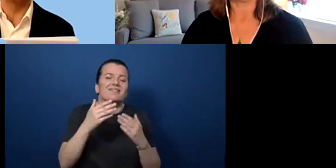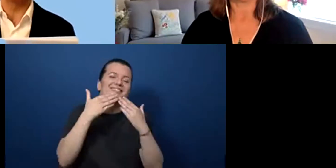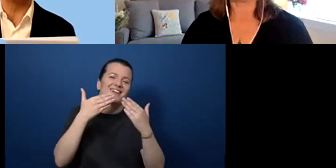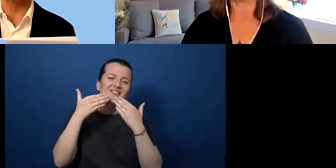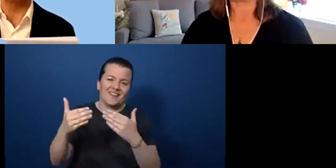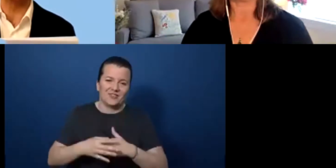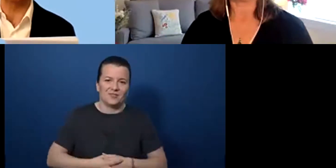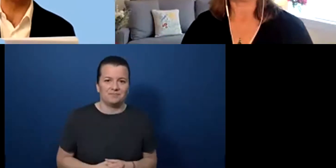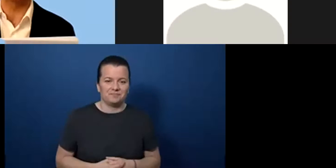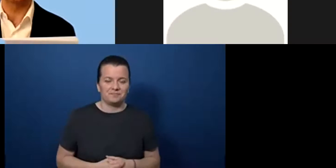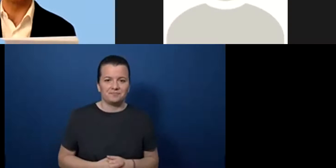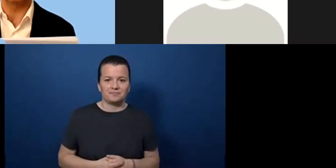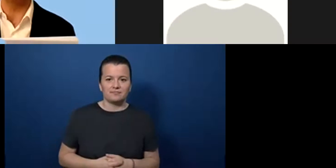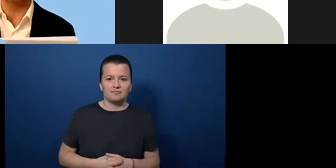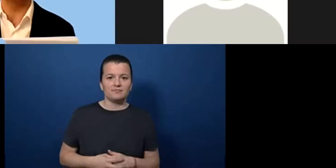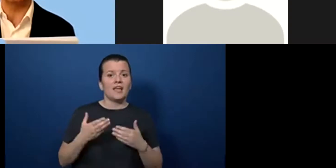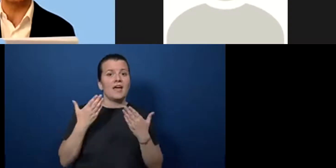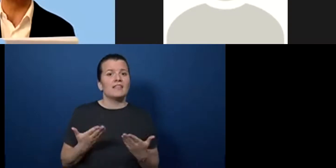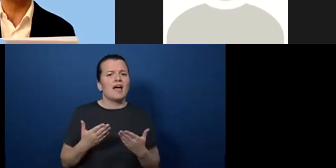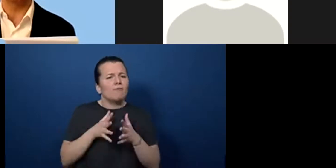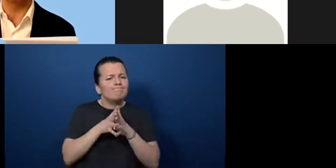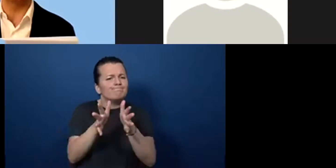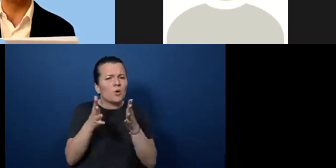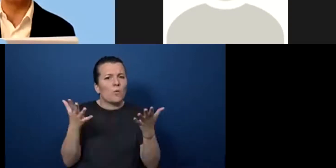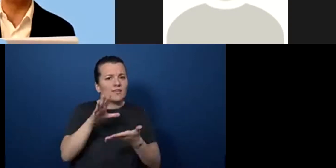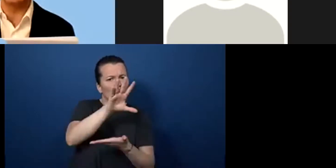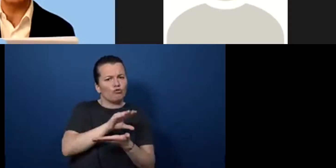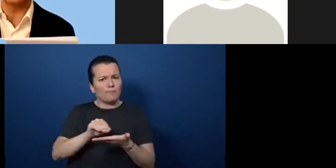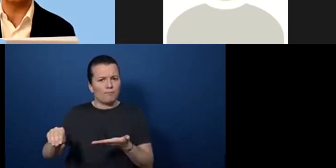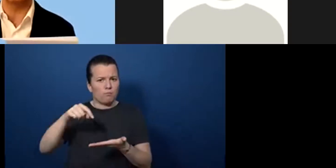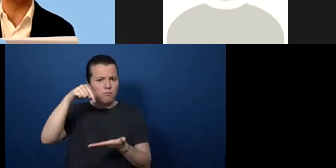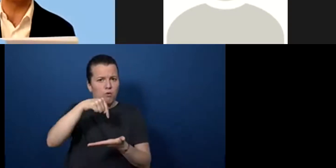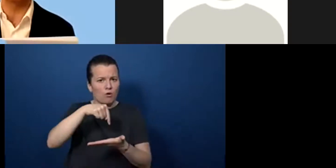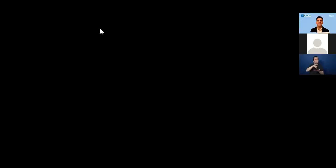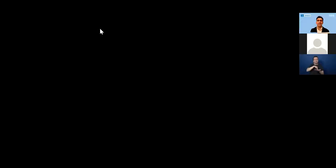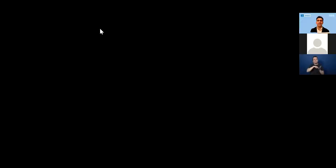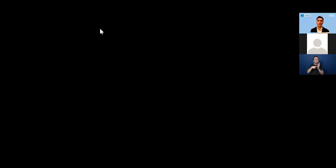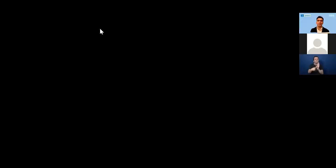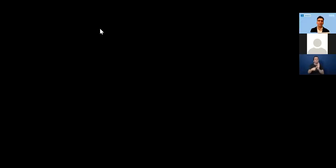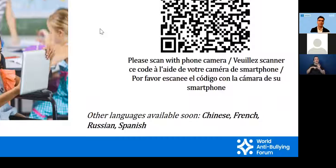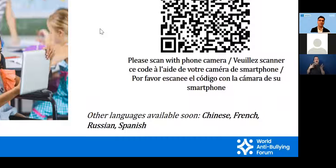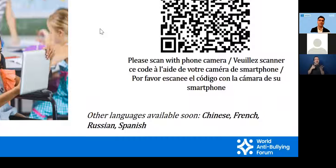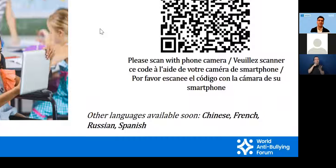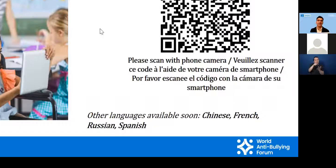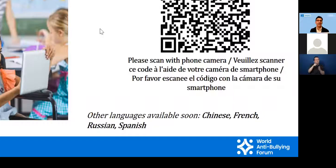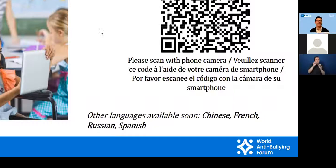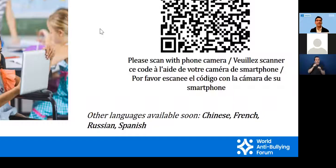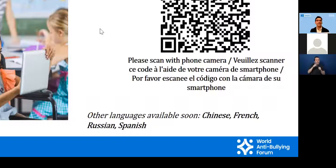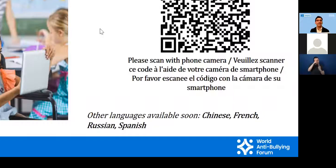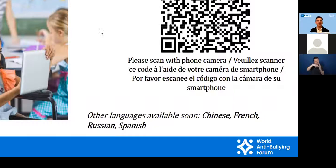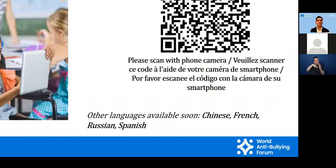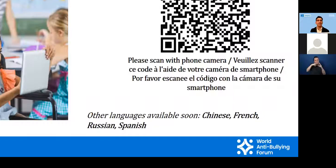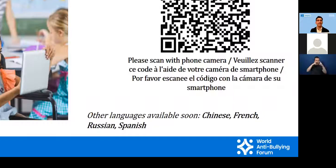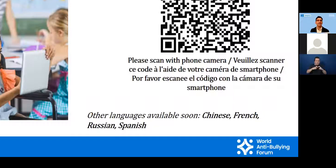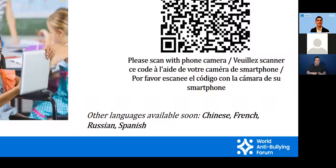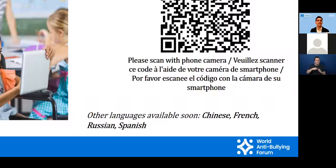on the report, where you can find the data that was presented. Well, I mean, most of the data